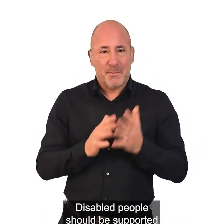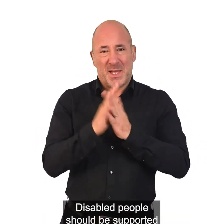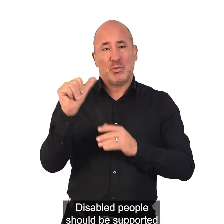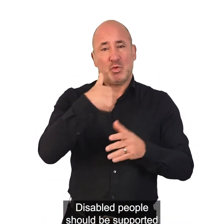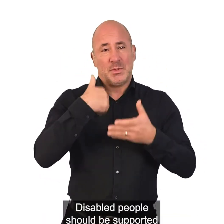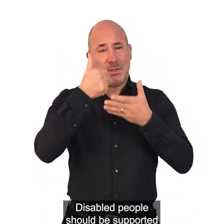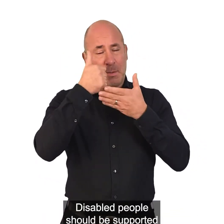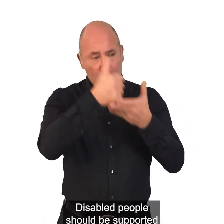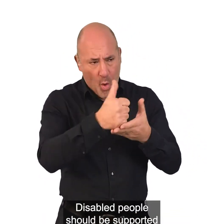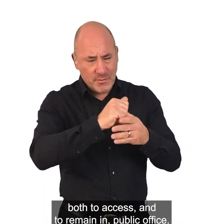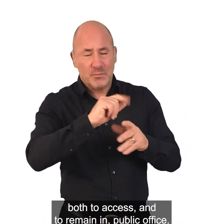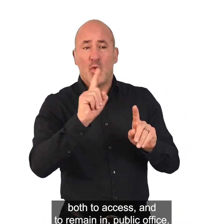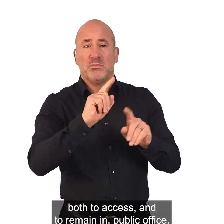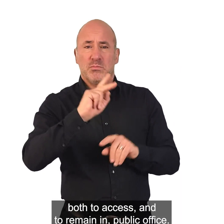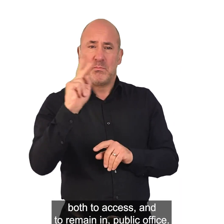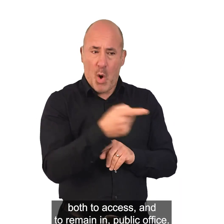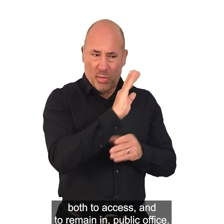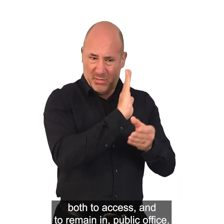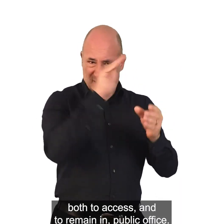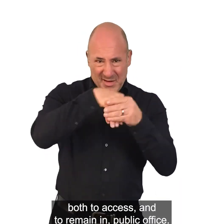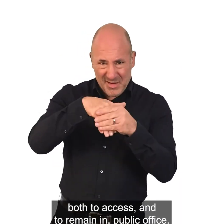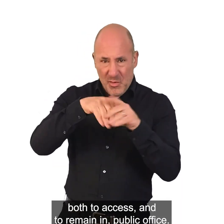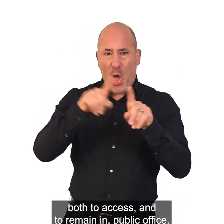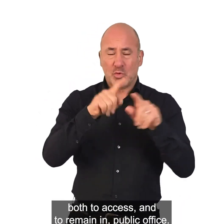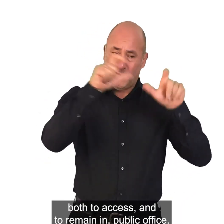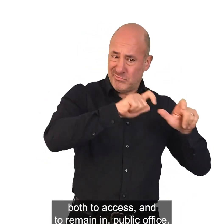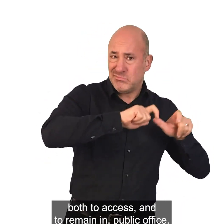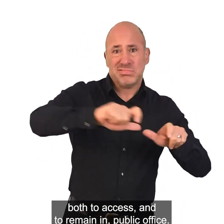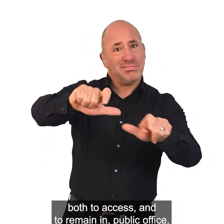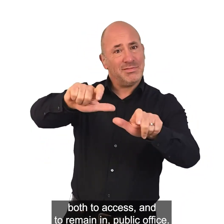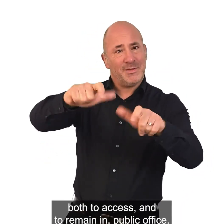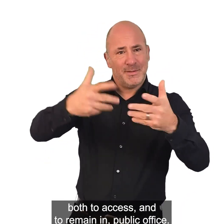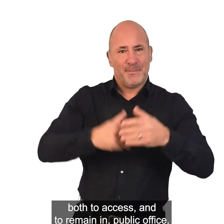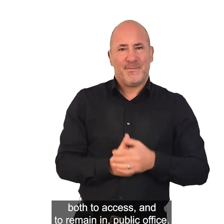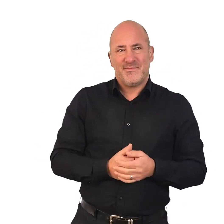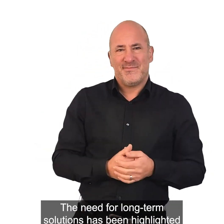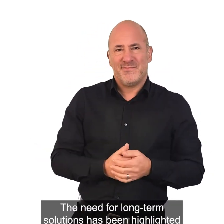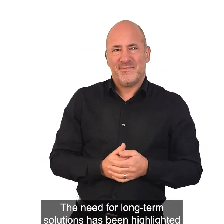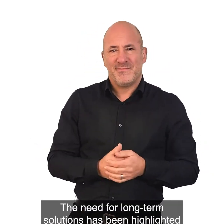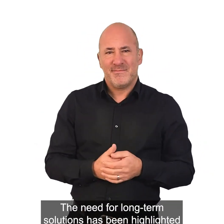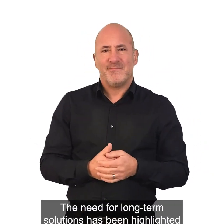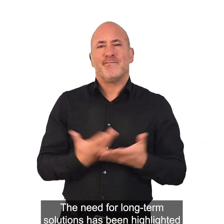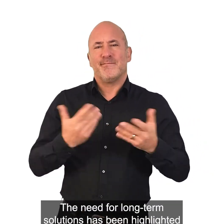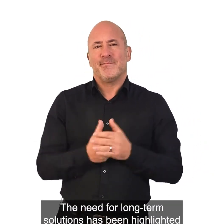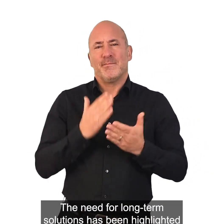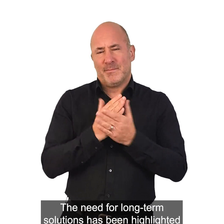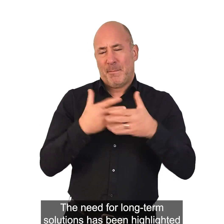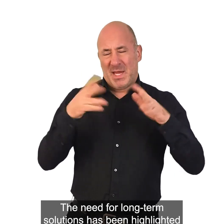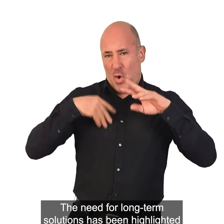Disabled people should be supported both to access and to remain in public office. The need for long-term solutions has been